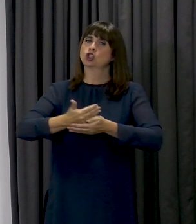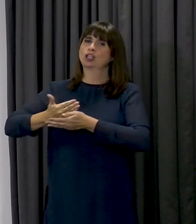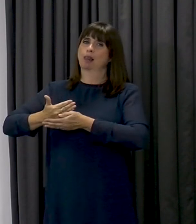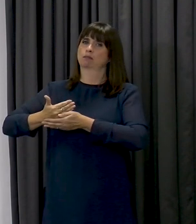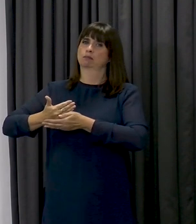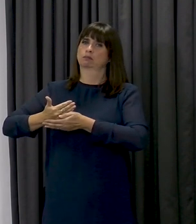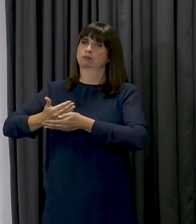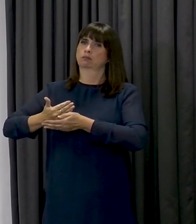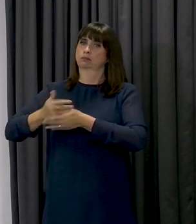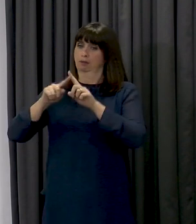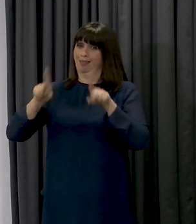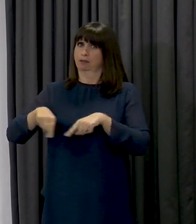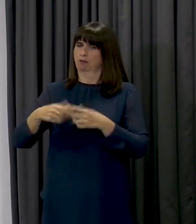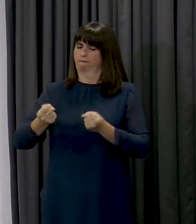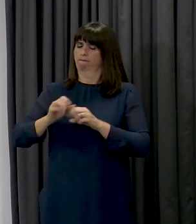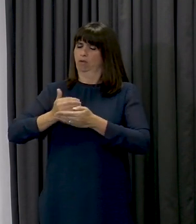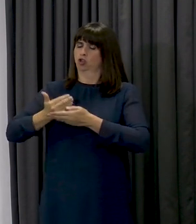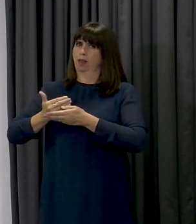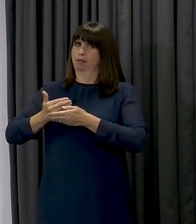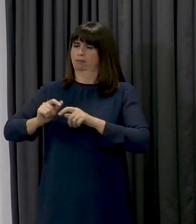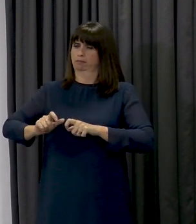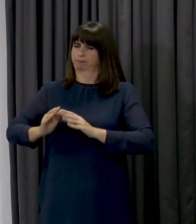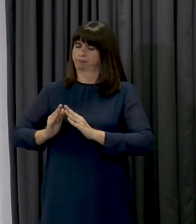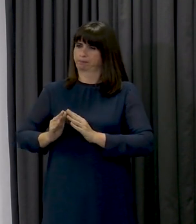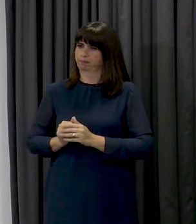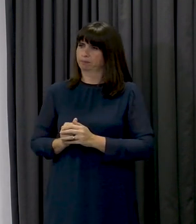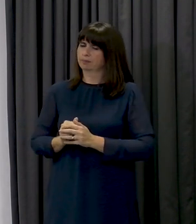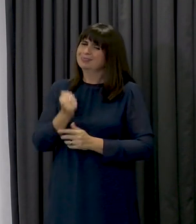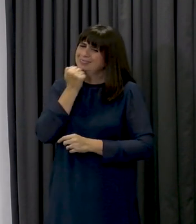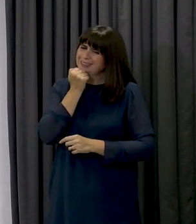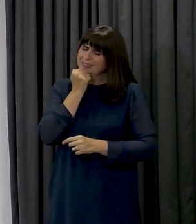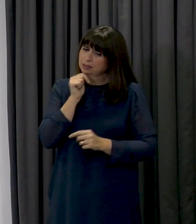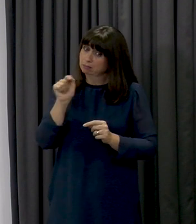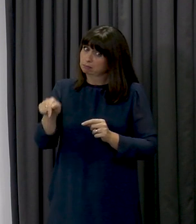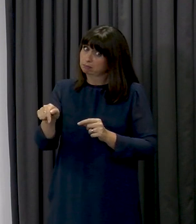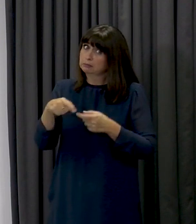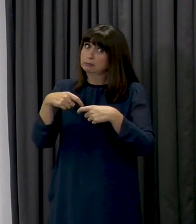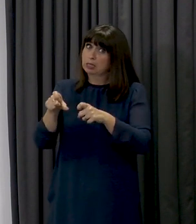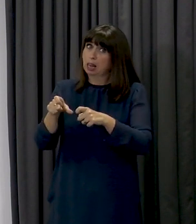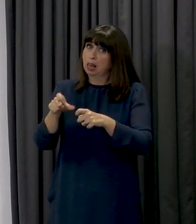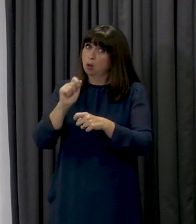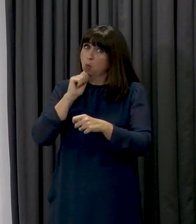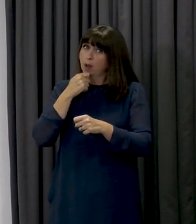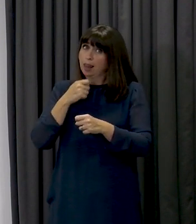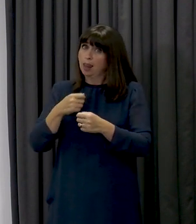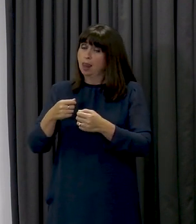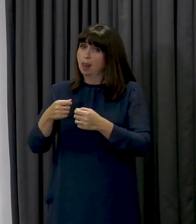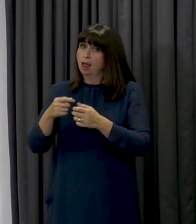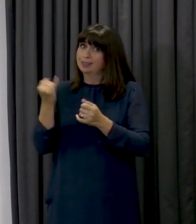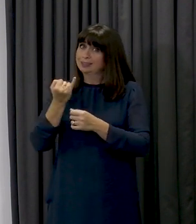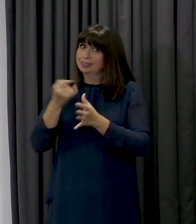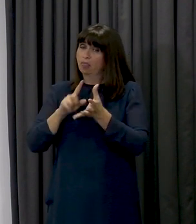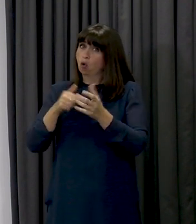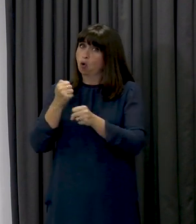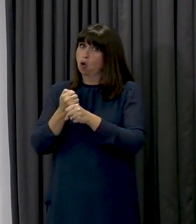I missed it in your earlier reminder of dates, you're still planning to pause shielding on the 16th of